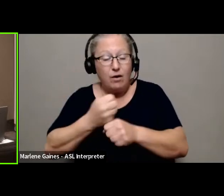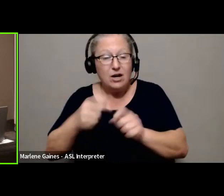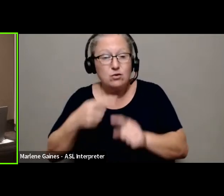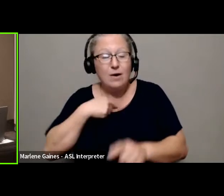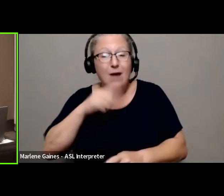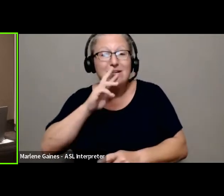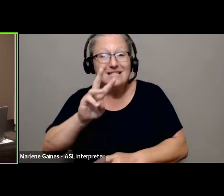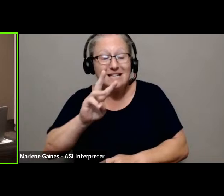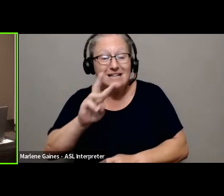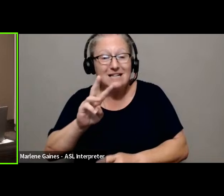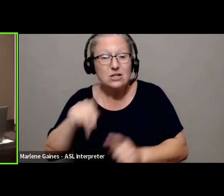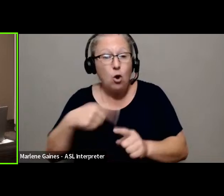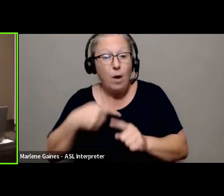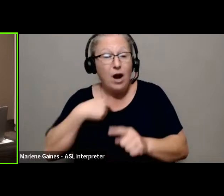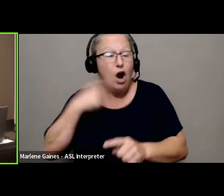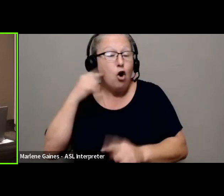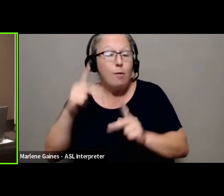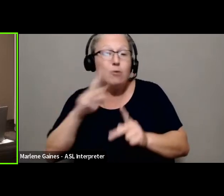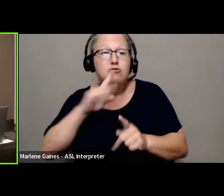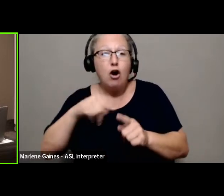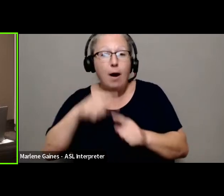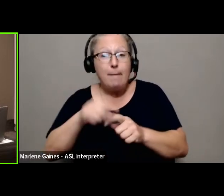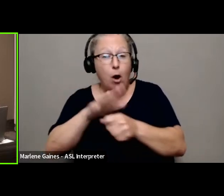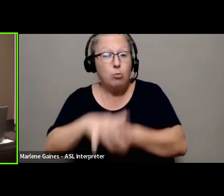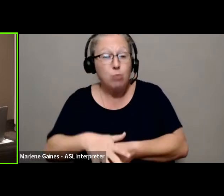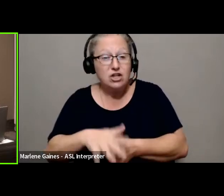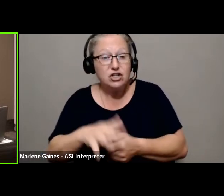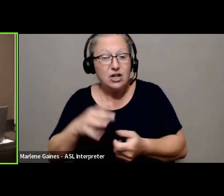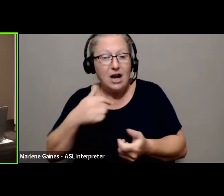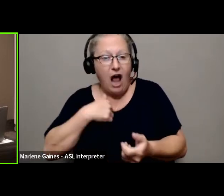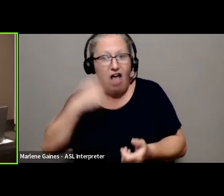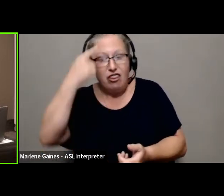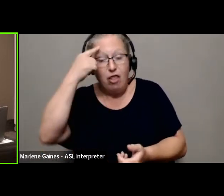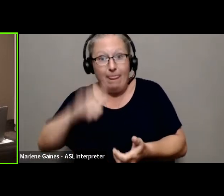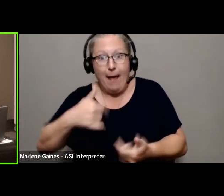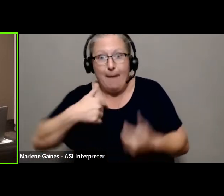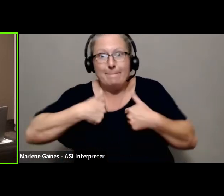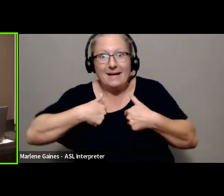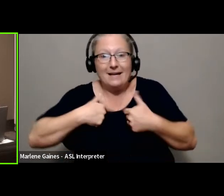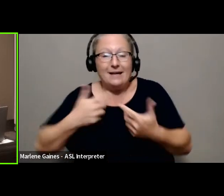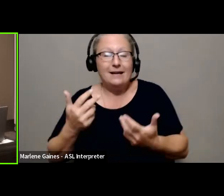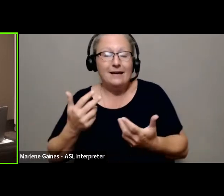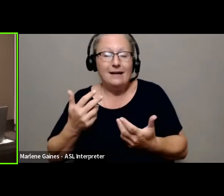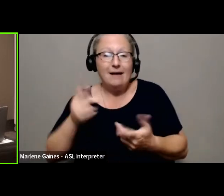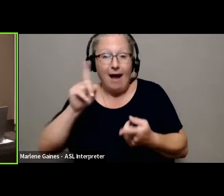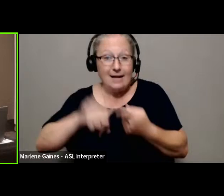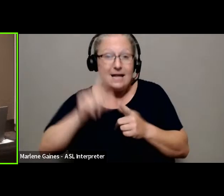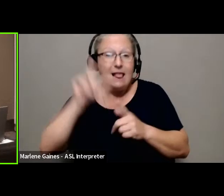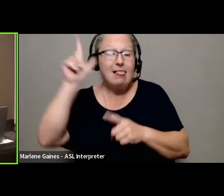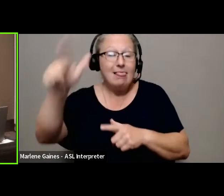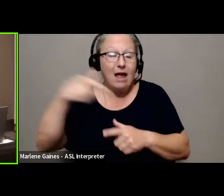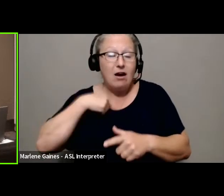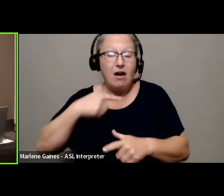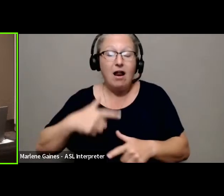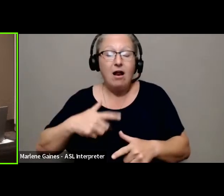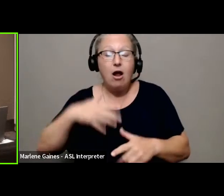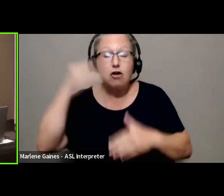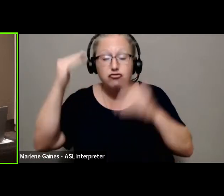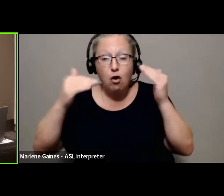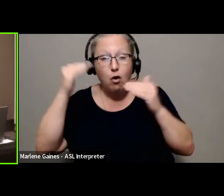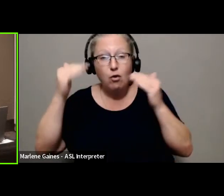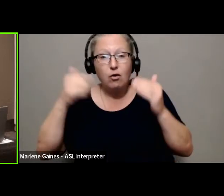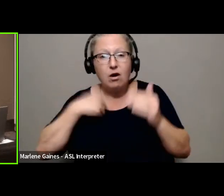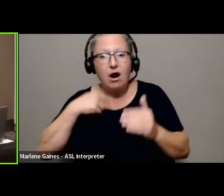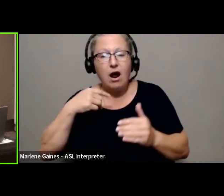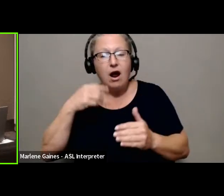old. Whenever I heard people talk about oppression, I thought that was me. Until later on in life as an adult,